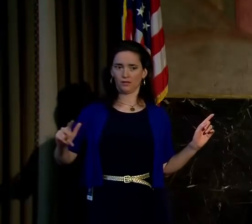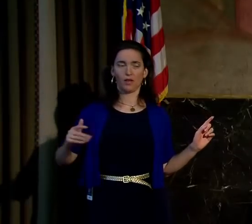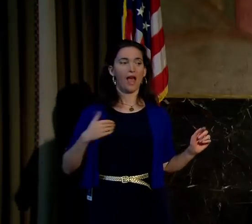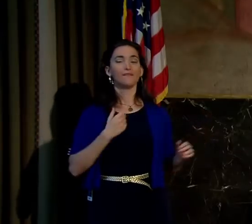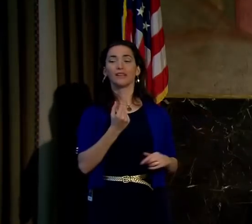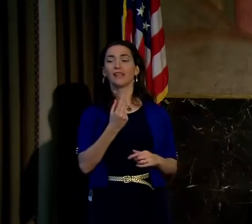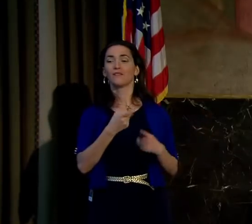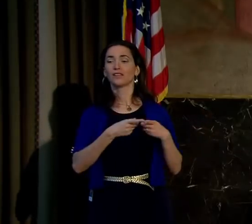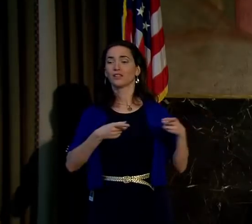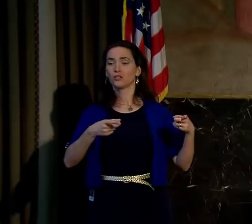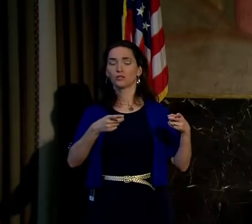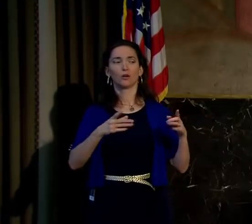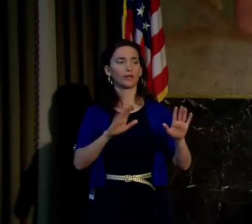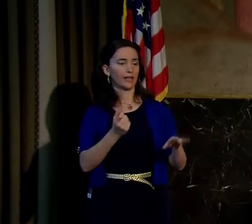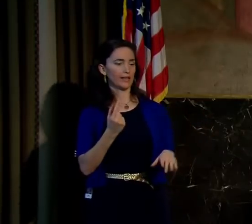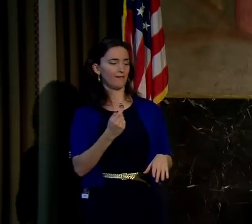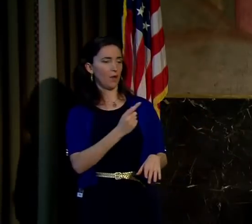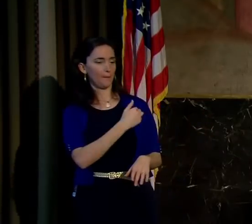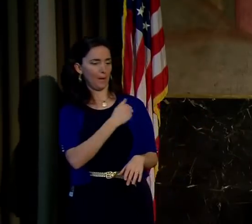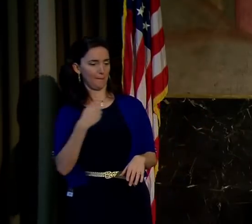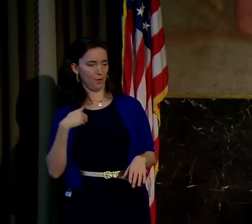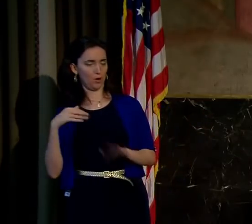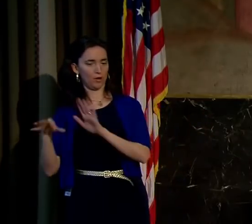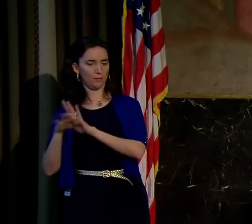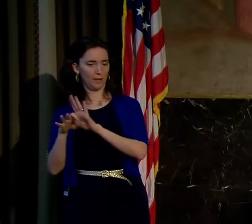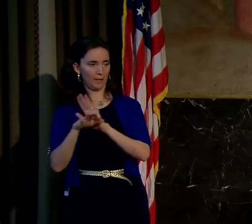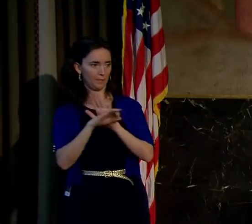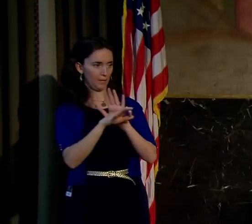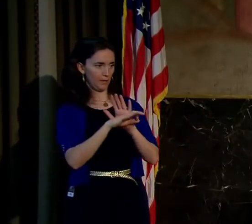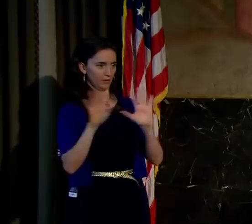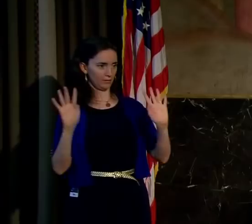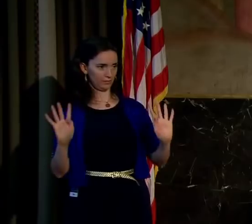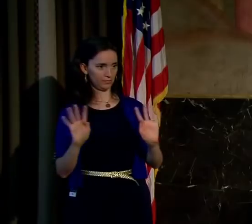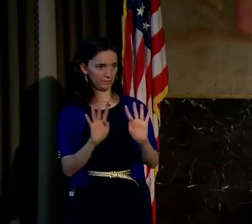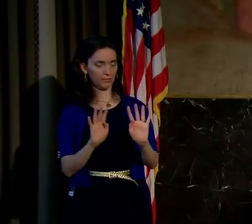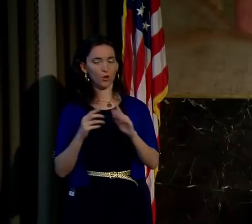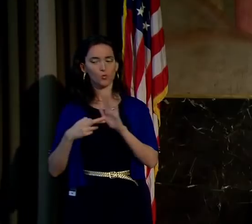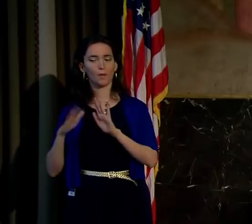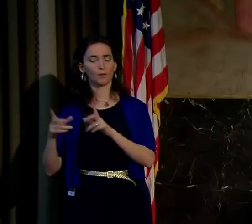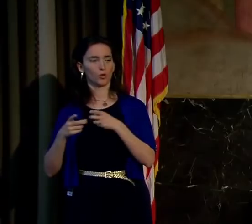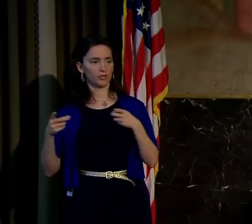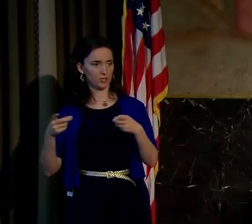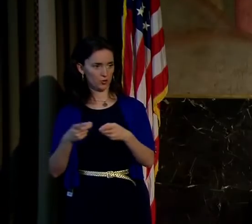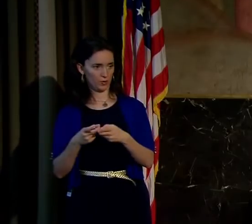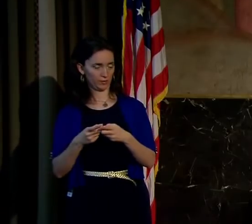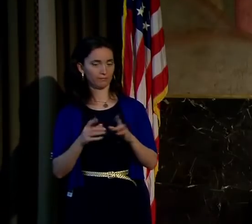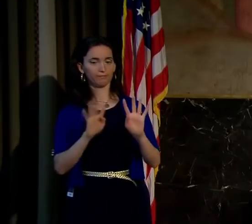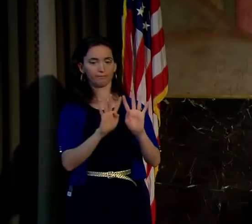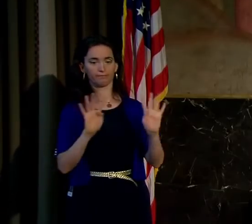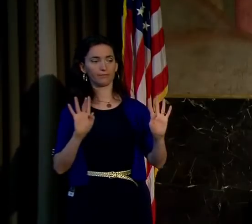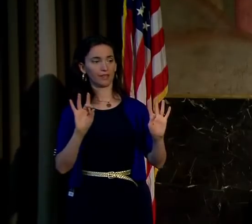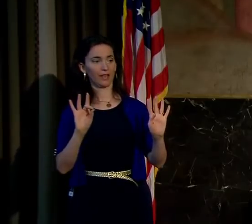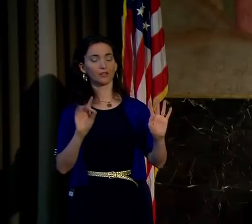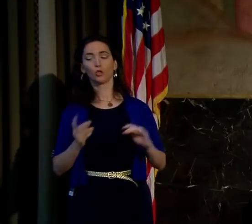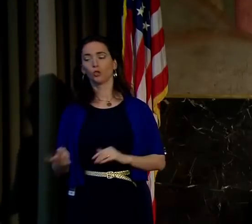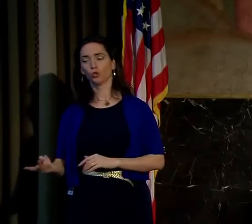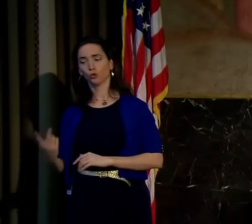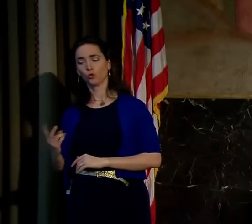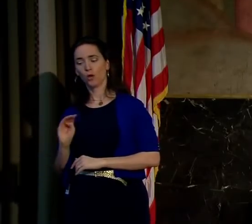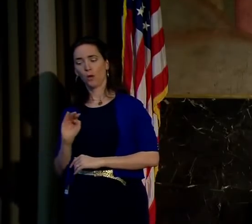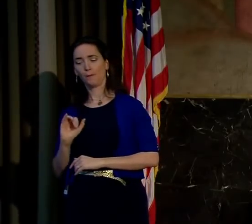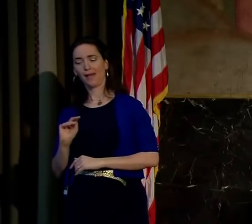11 members. 3 are appointed. Eight represent districts. Of the 8, there are 2 minority seats,